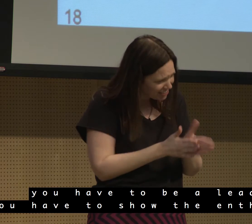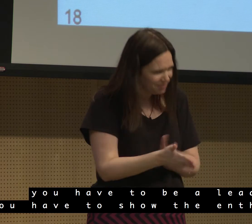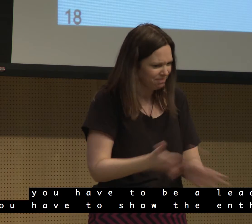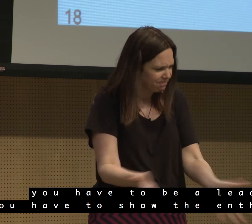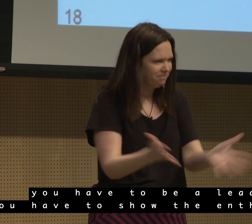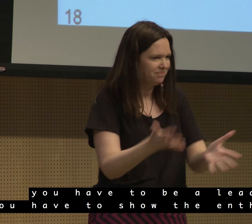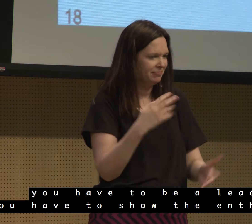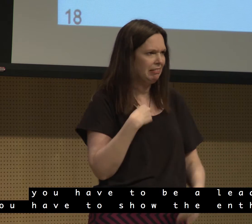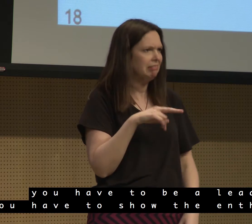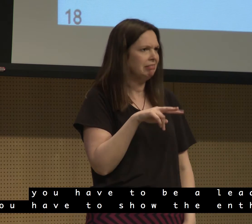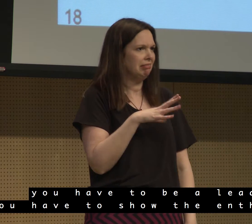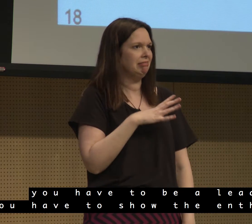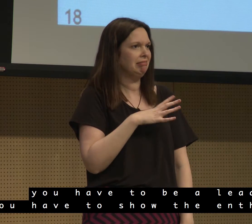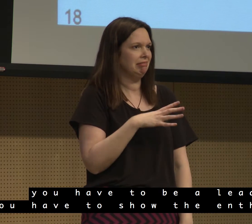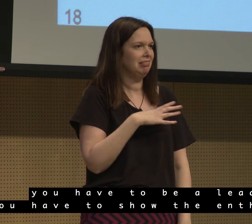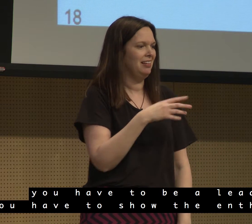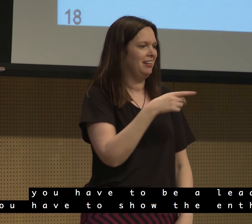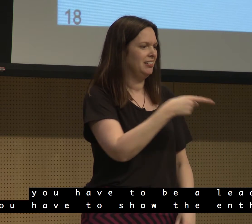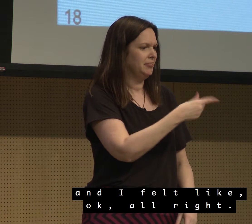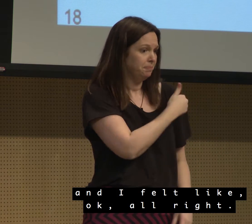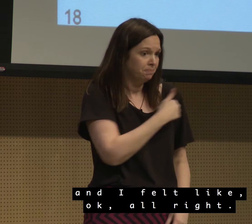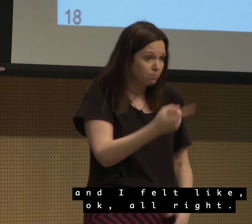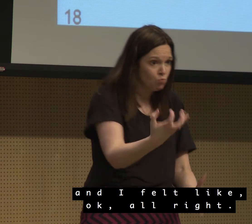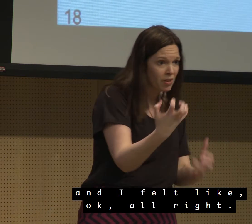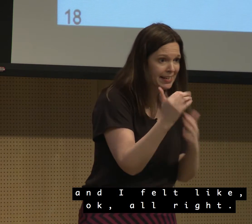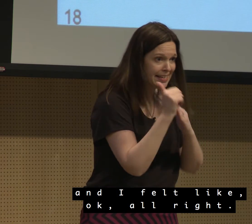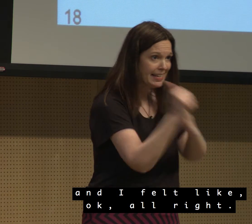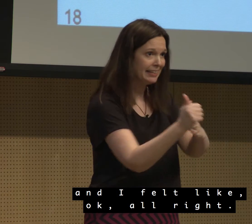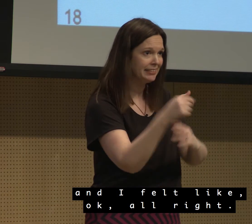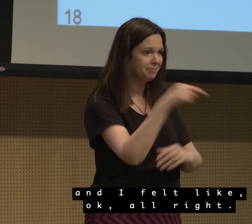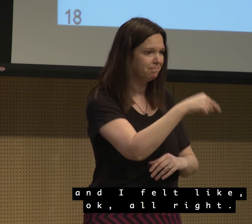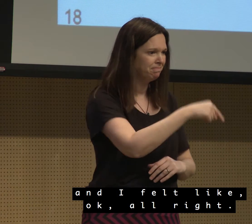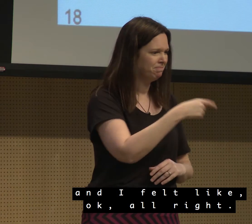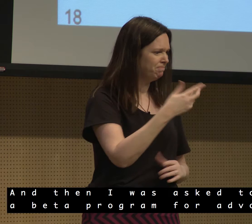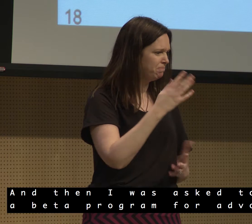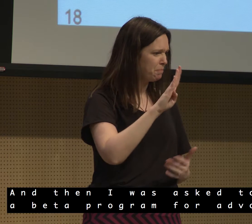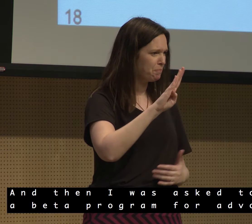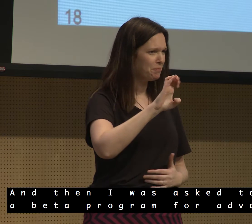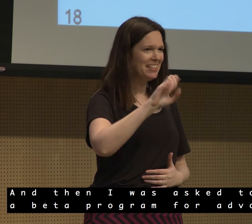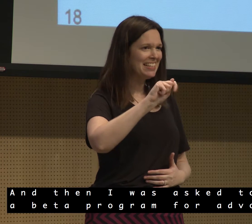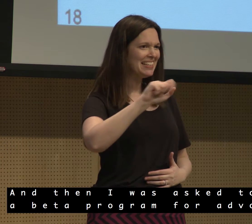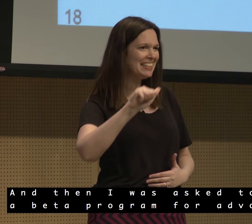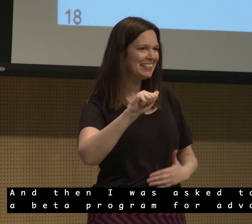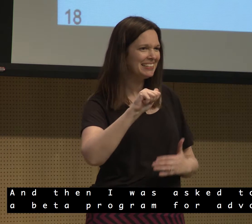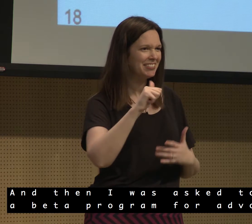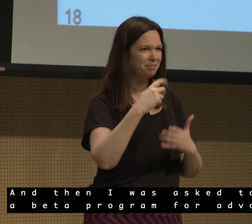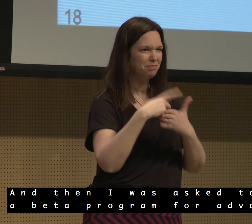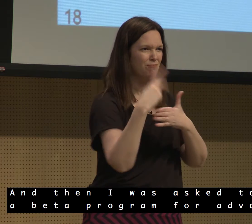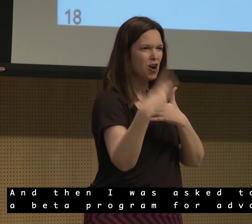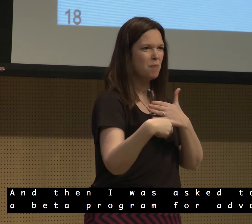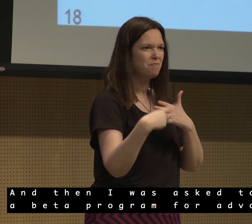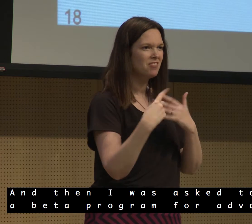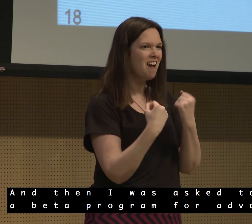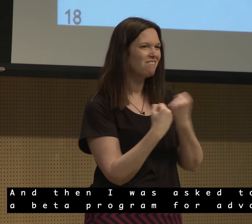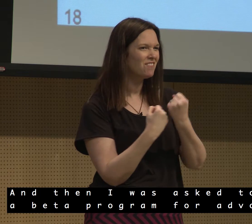leader, you have to show that enthusiasm, and I felt like, okay, all right. And then I was asked to lead a beta